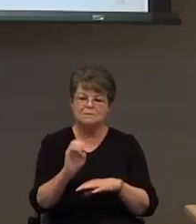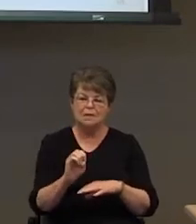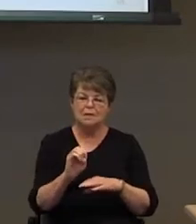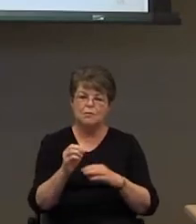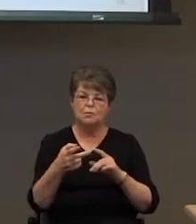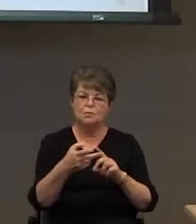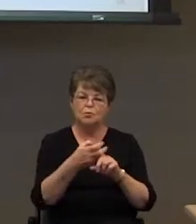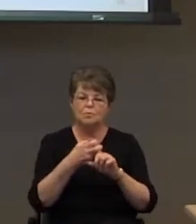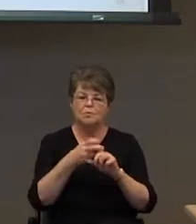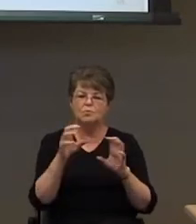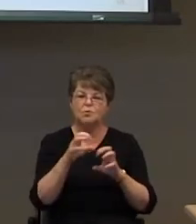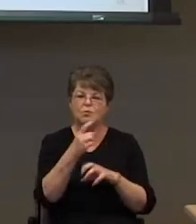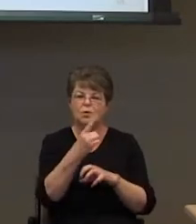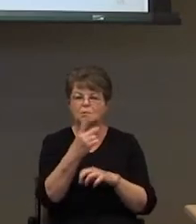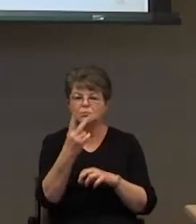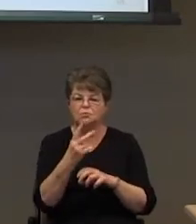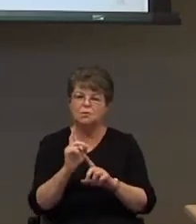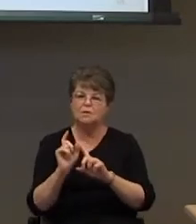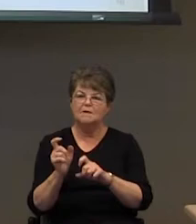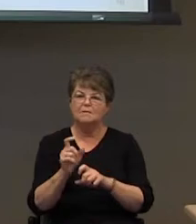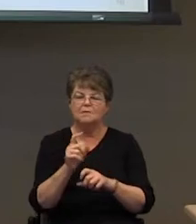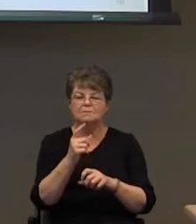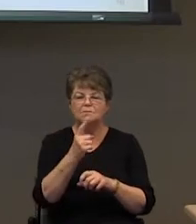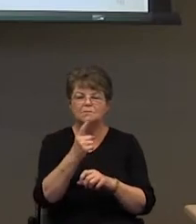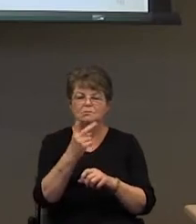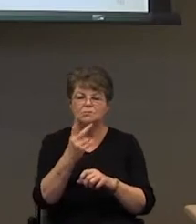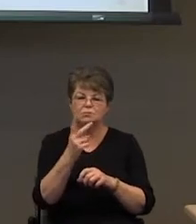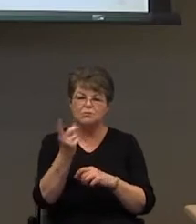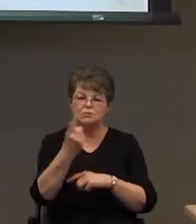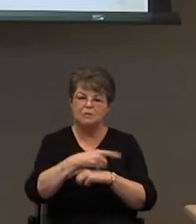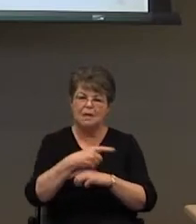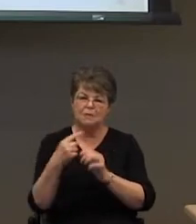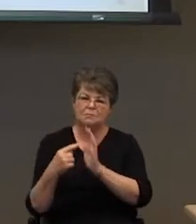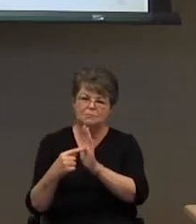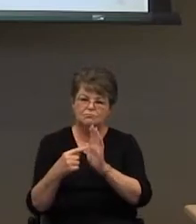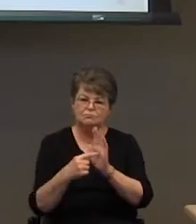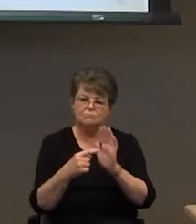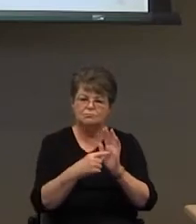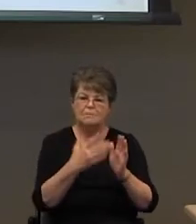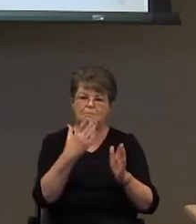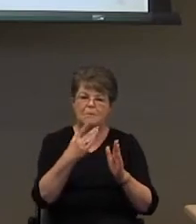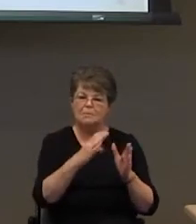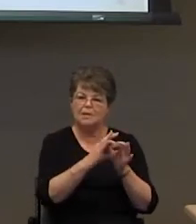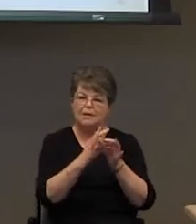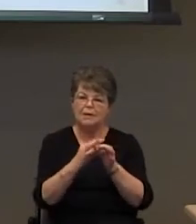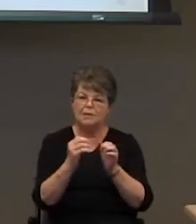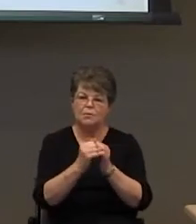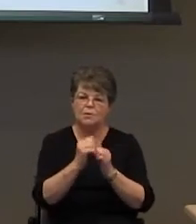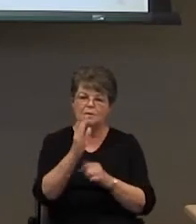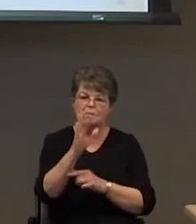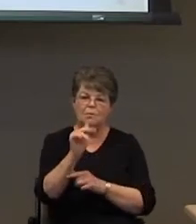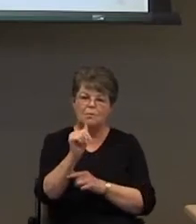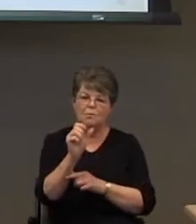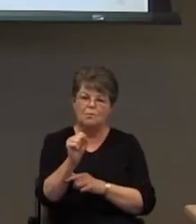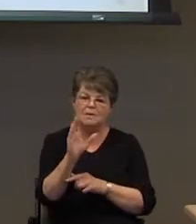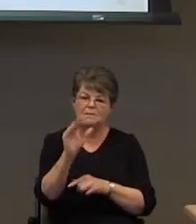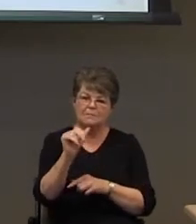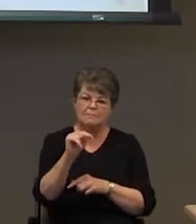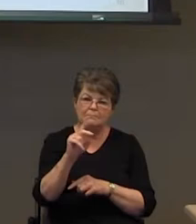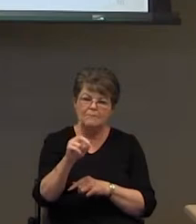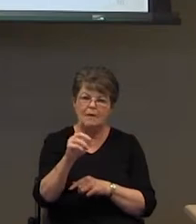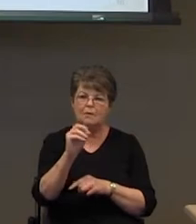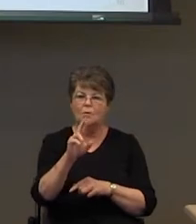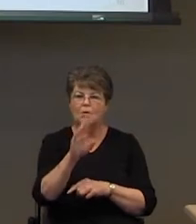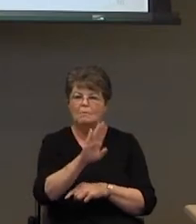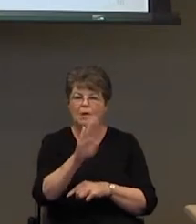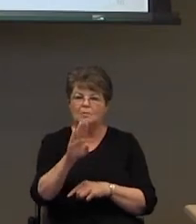two, and bring them here and give them the two-day dog and pony show. Maybe tie it around brass band or around the barbecue festival so they can see everything